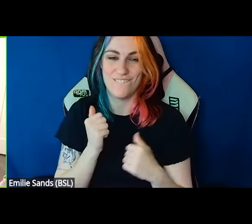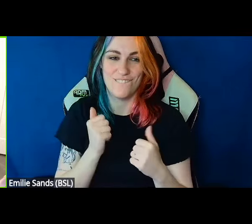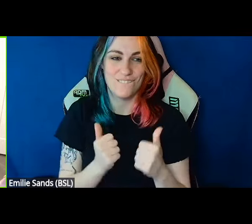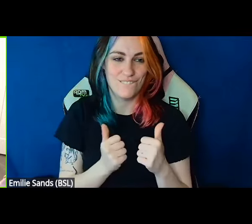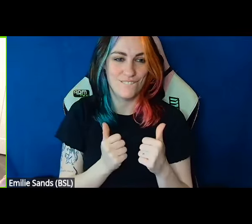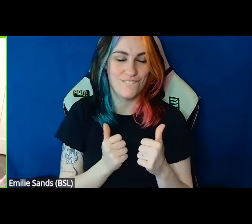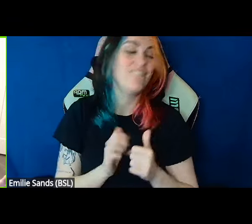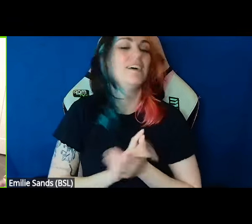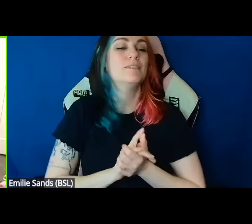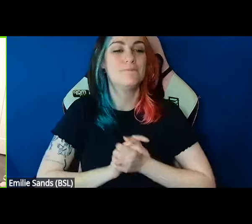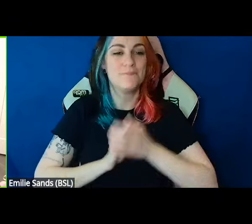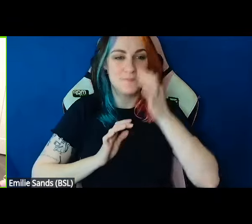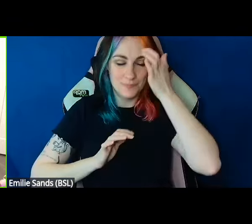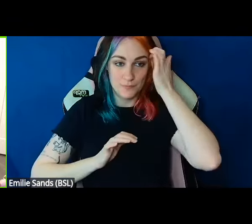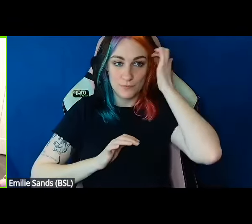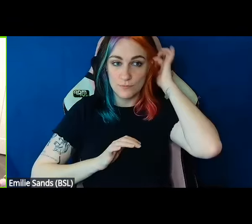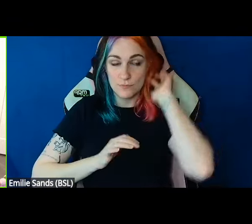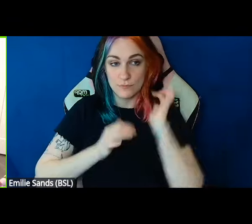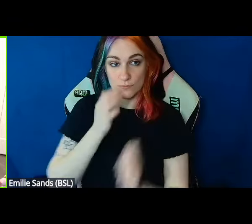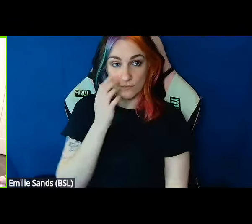All right.